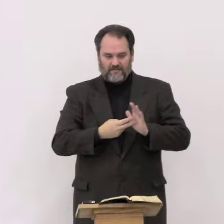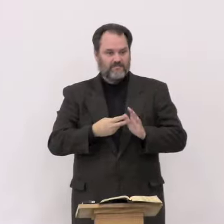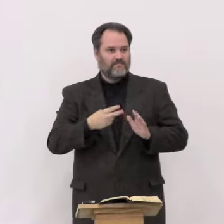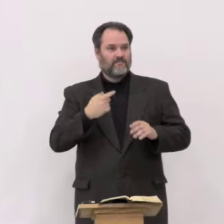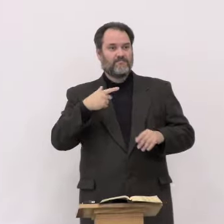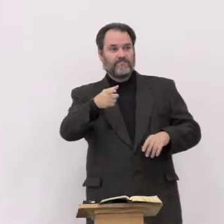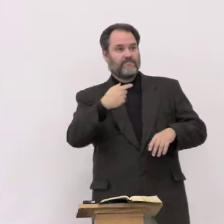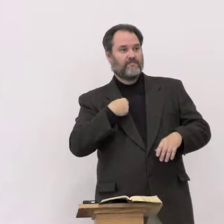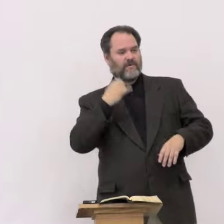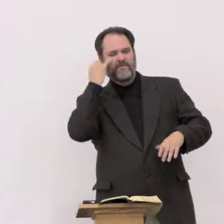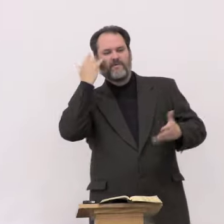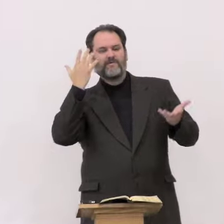But now